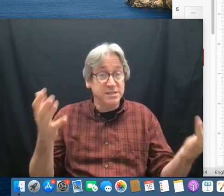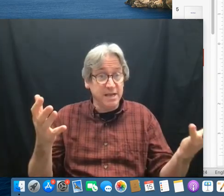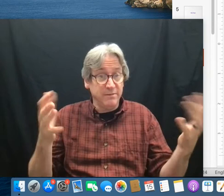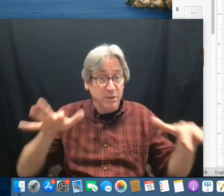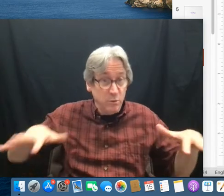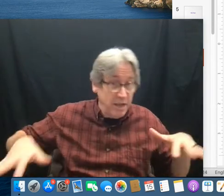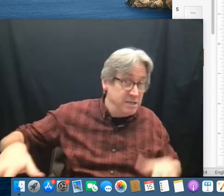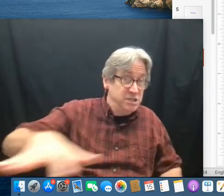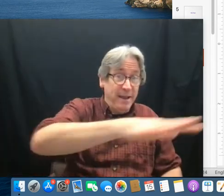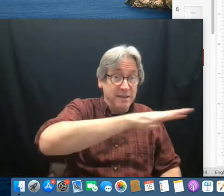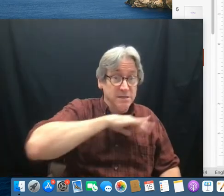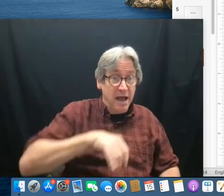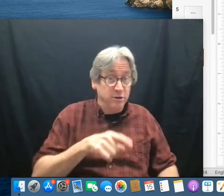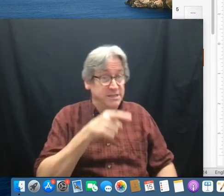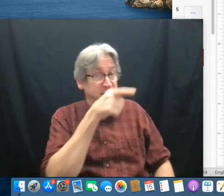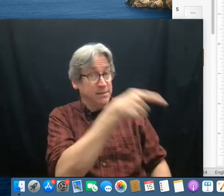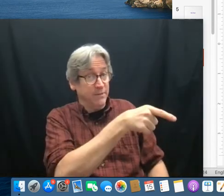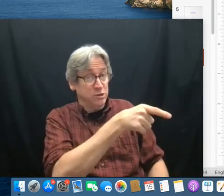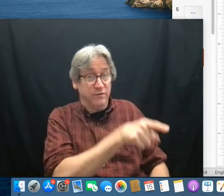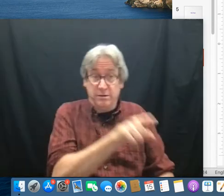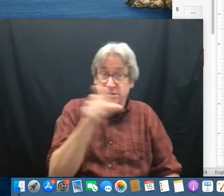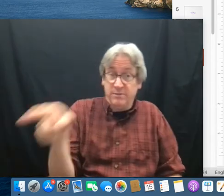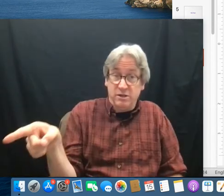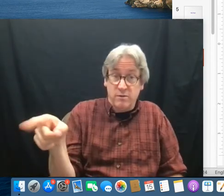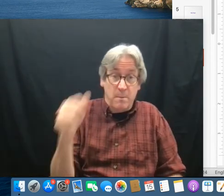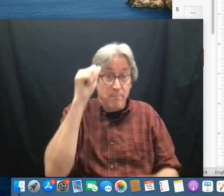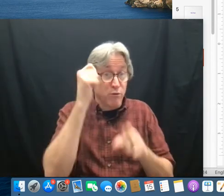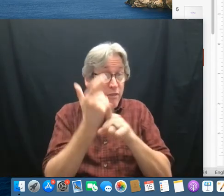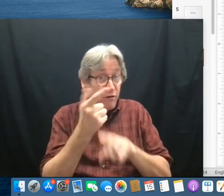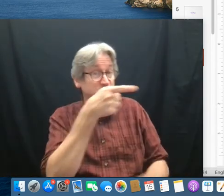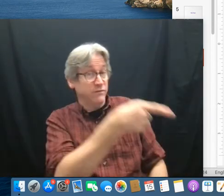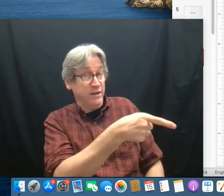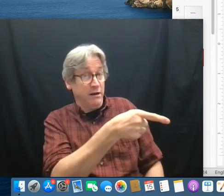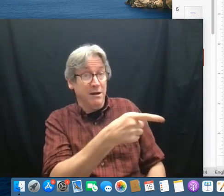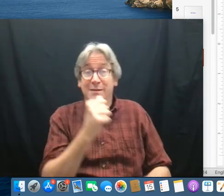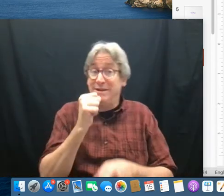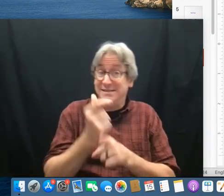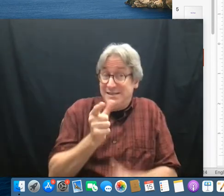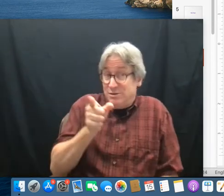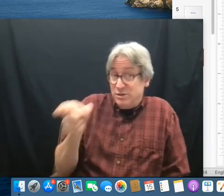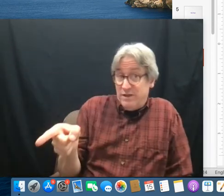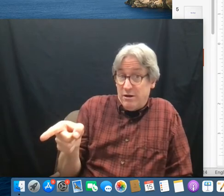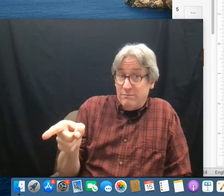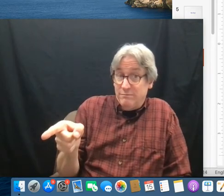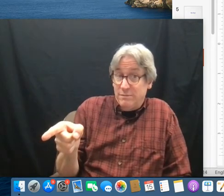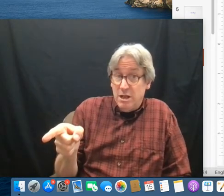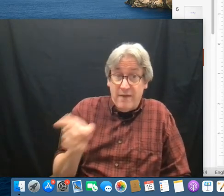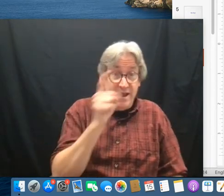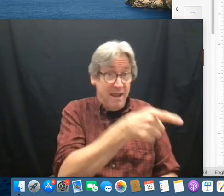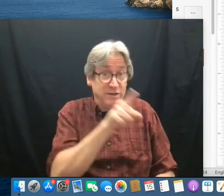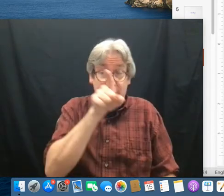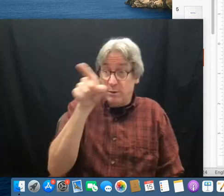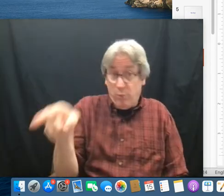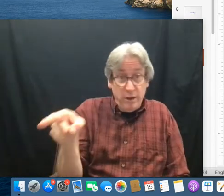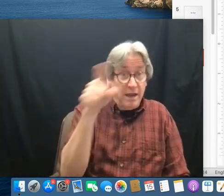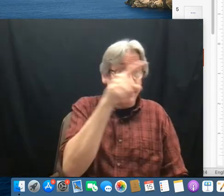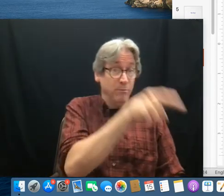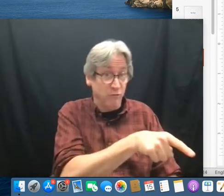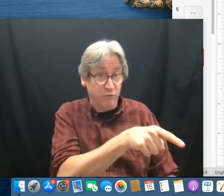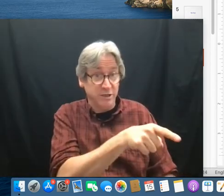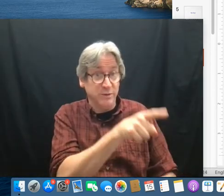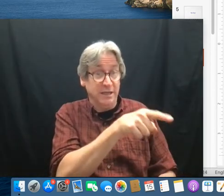We use the same thing in space. I could say something's over there and something. My brother is over there. My sister is over there. And then every time I would